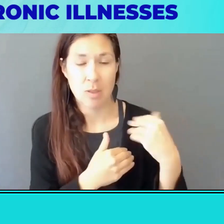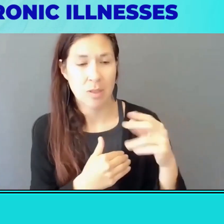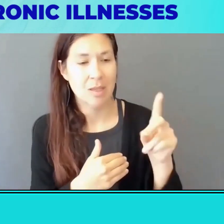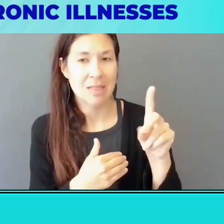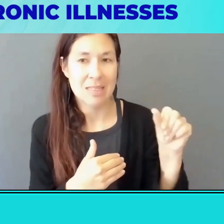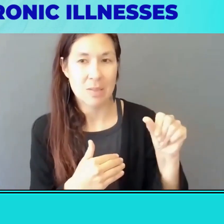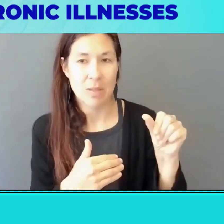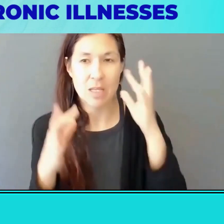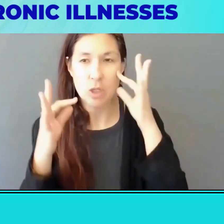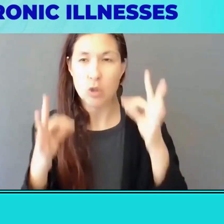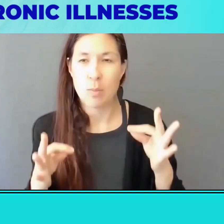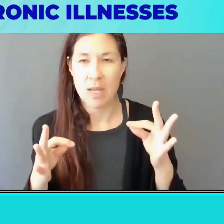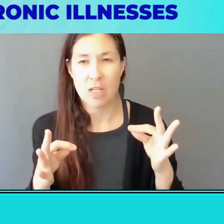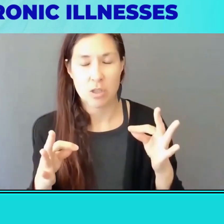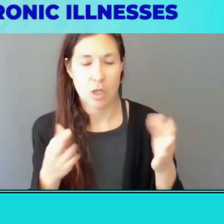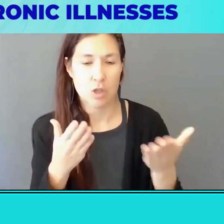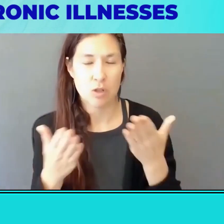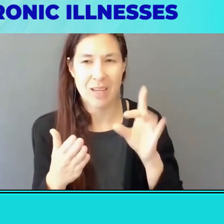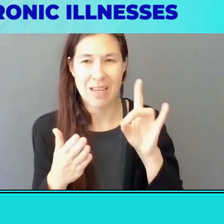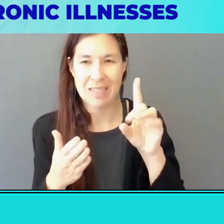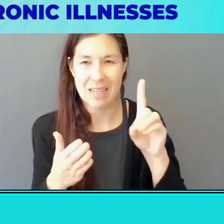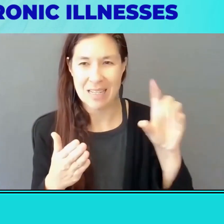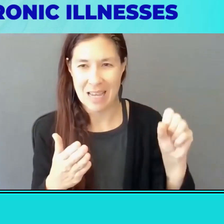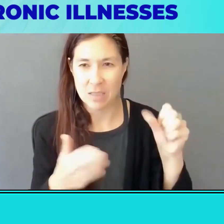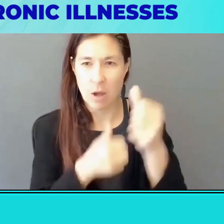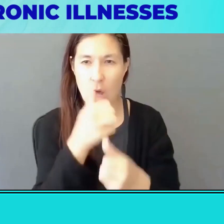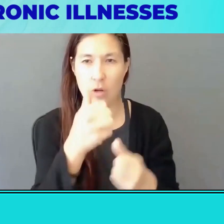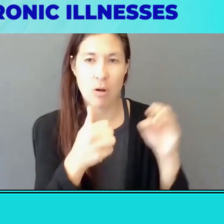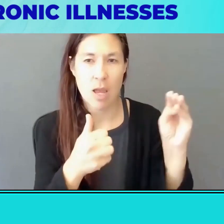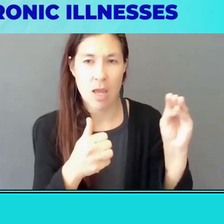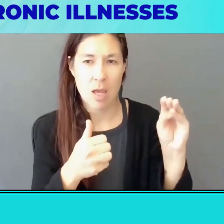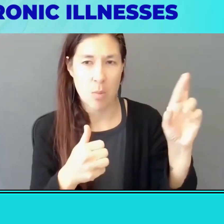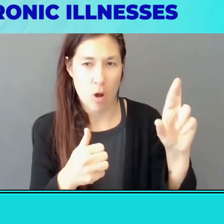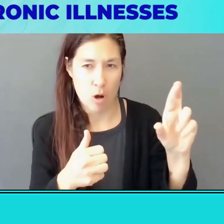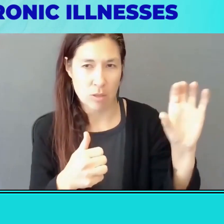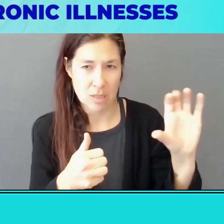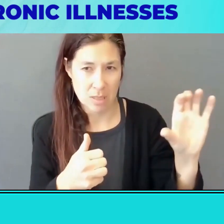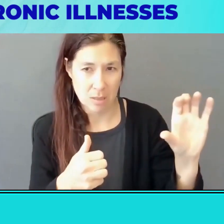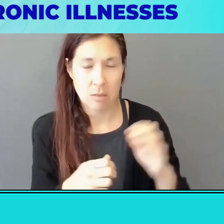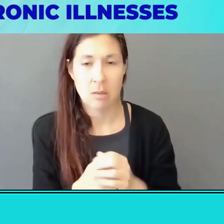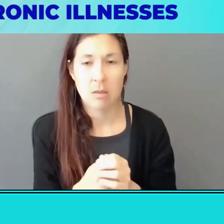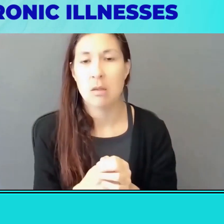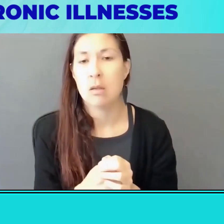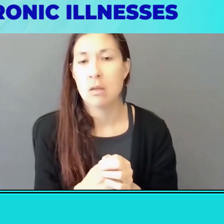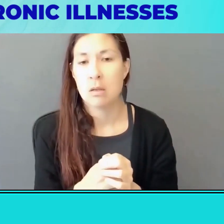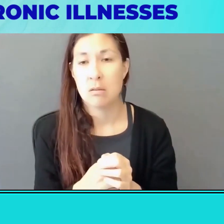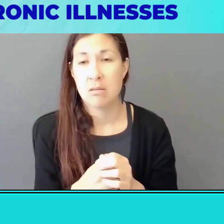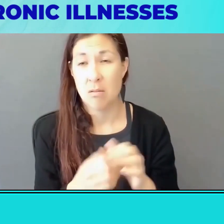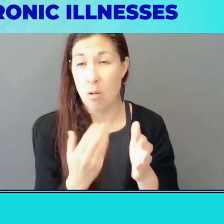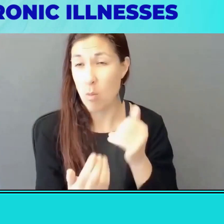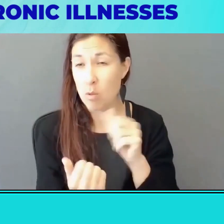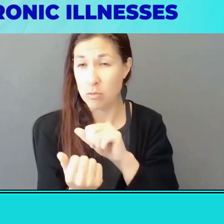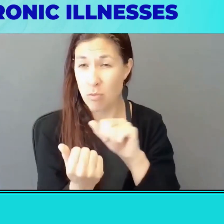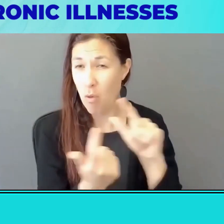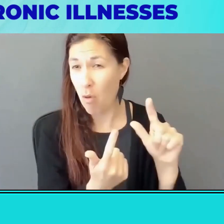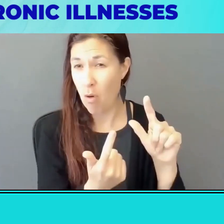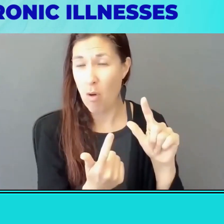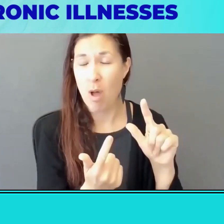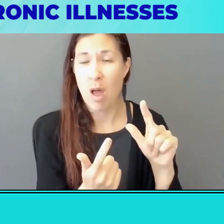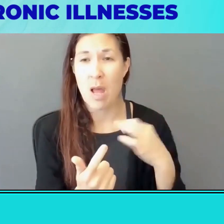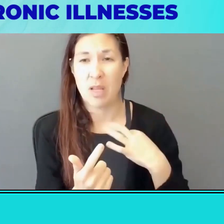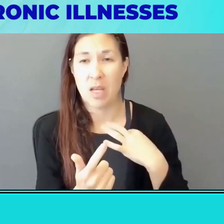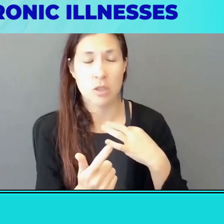These issues of communication can result in people falling through the cracks.